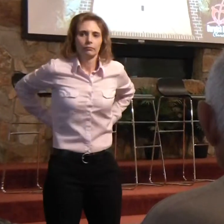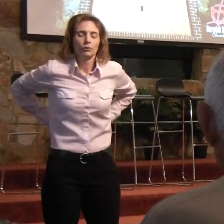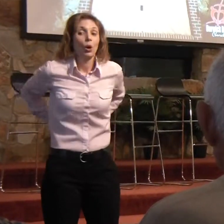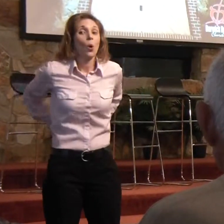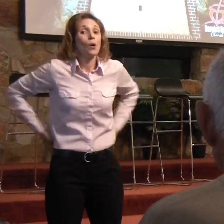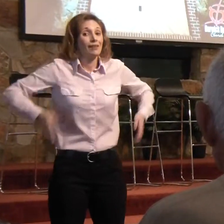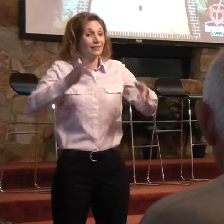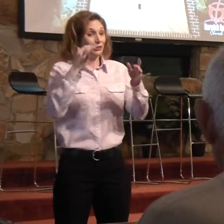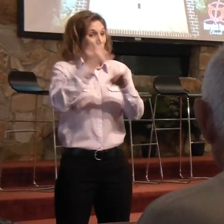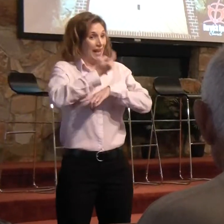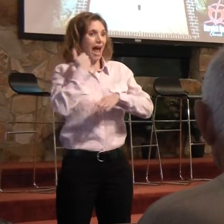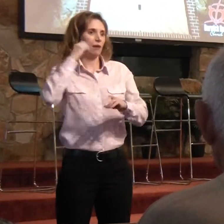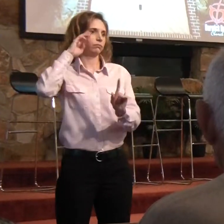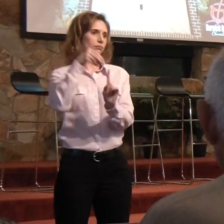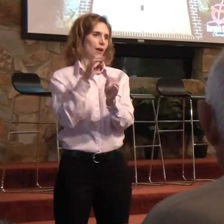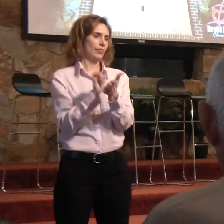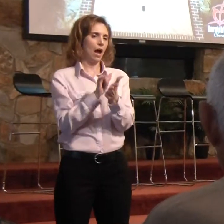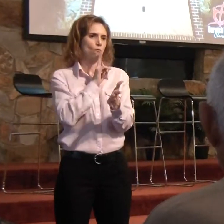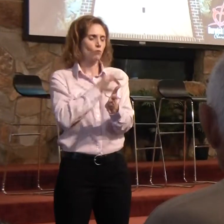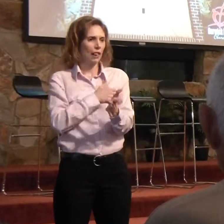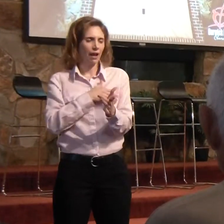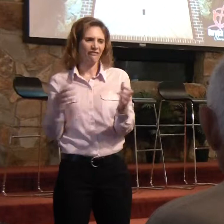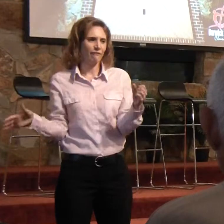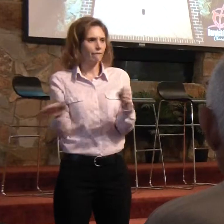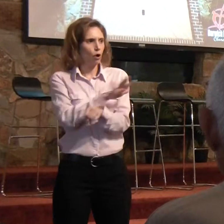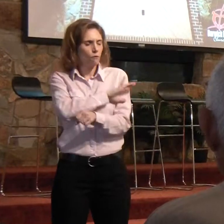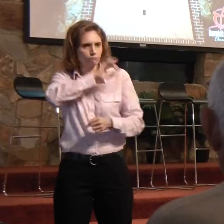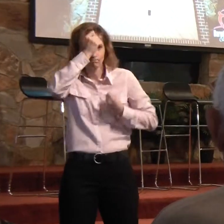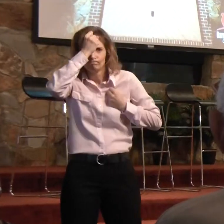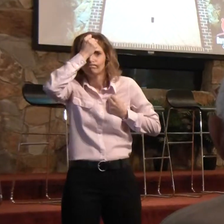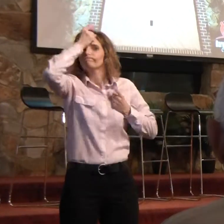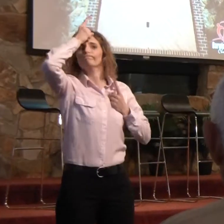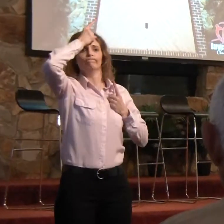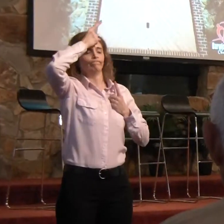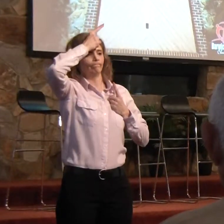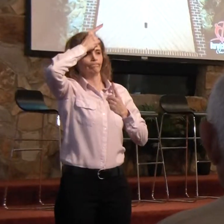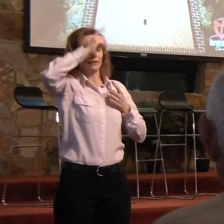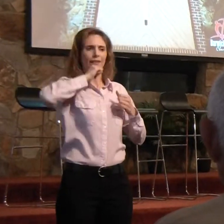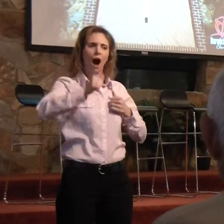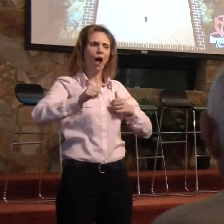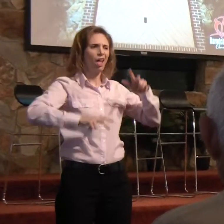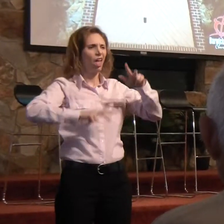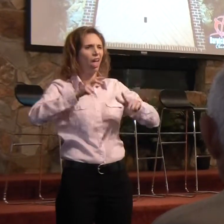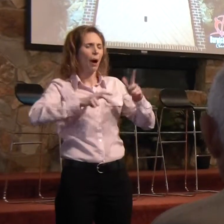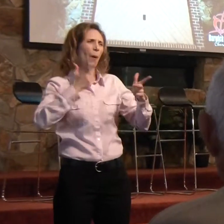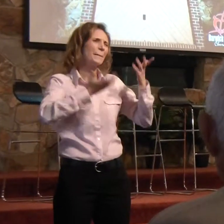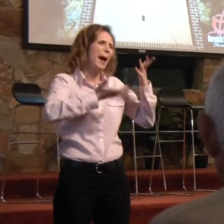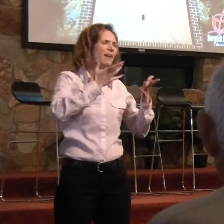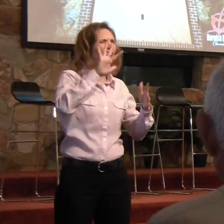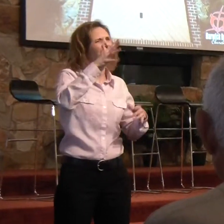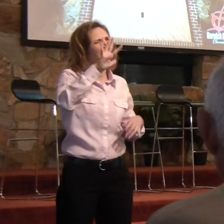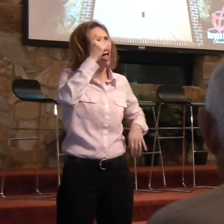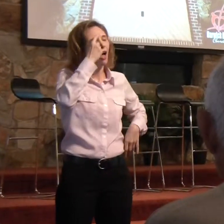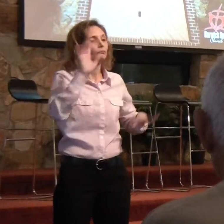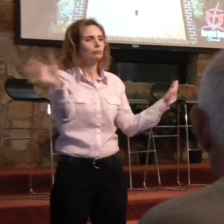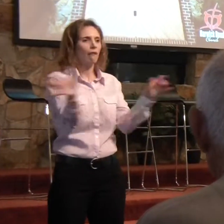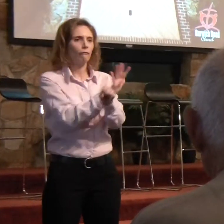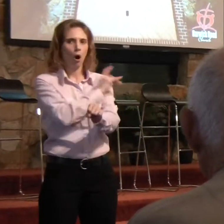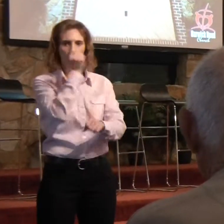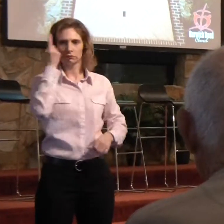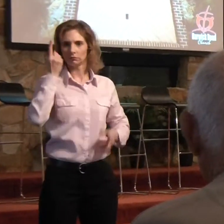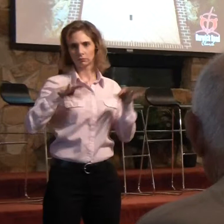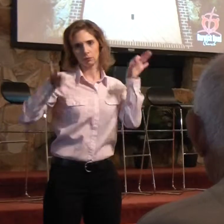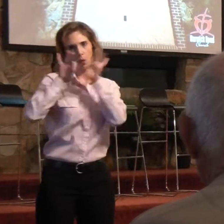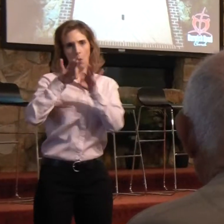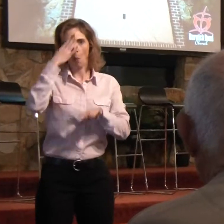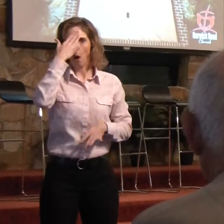and really grab it and get a clear understanding of the purpose of the church. Why are